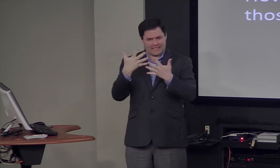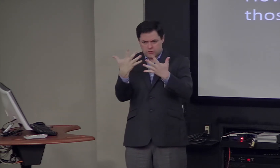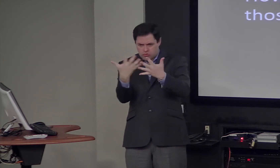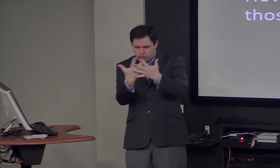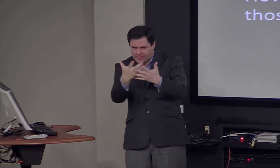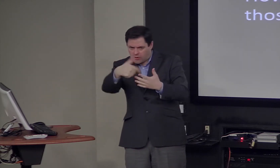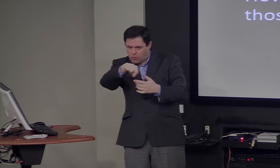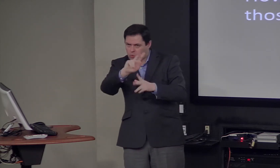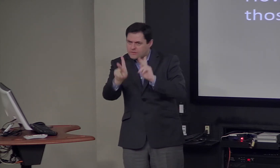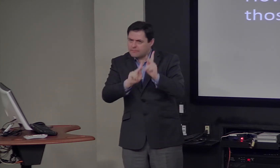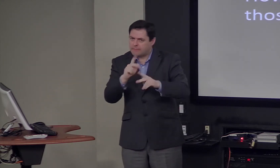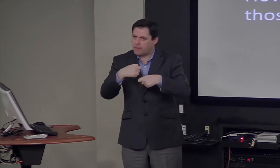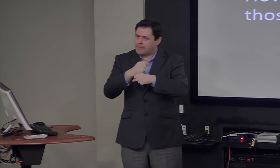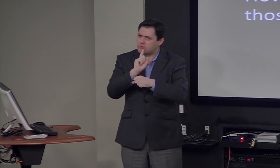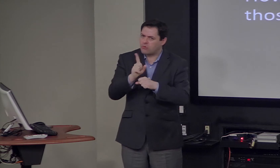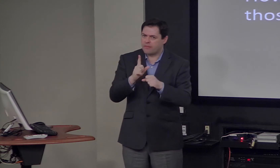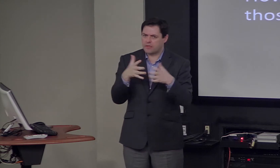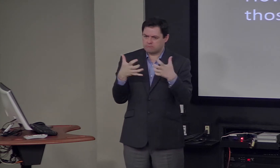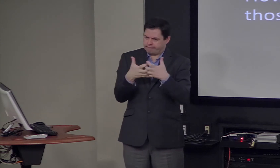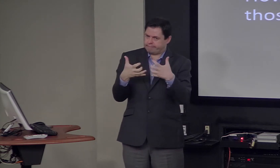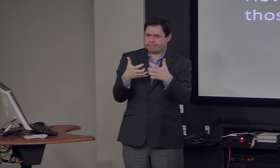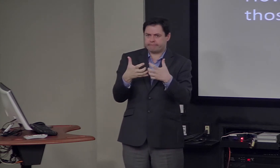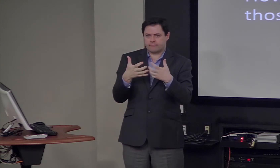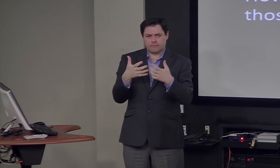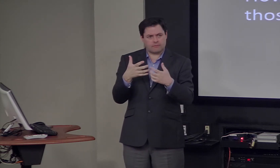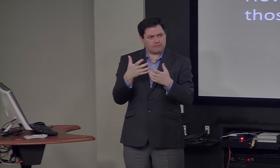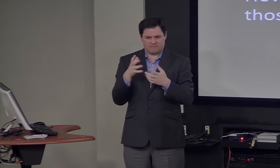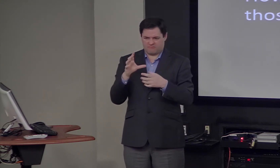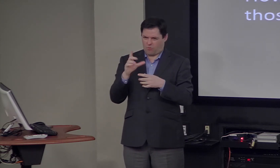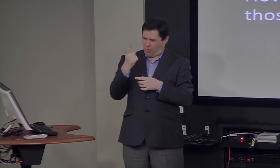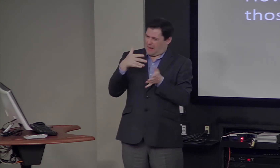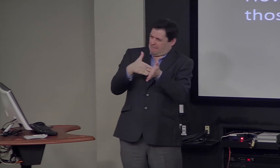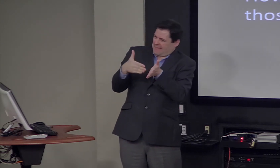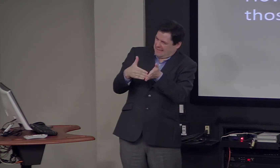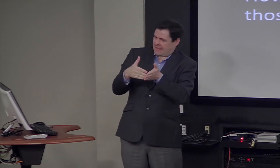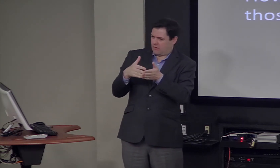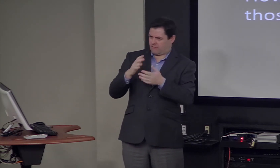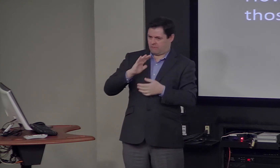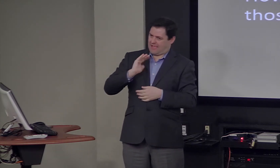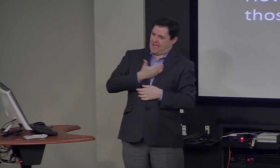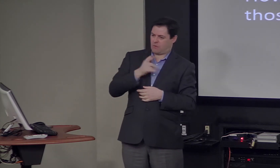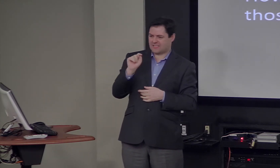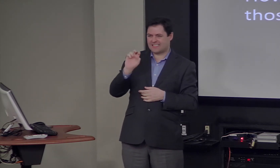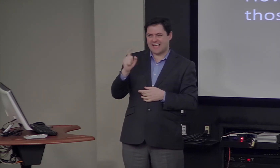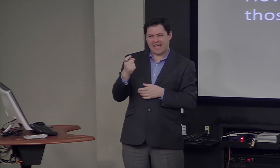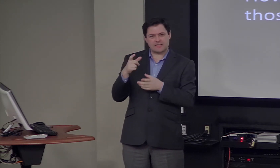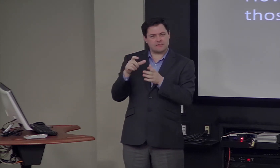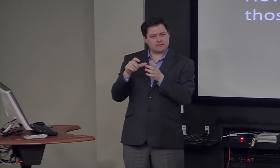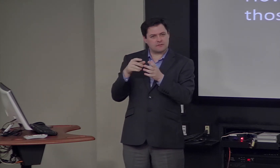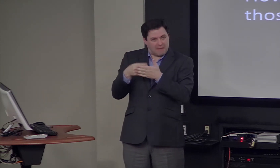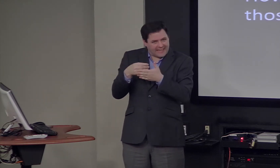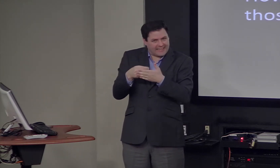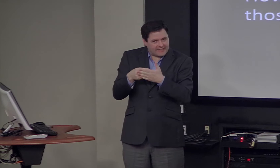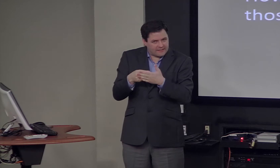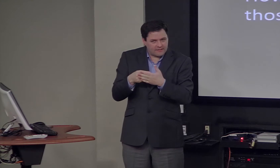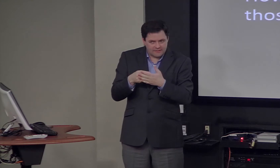So the concern, though, is if the UK was going to support this kind of training, they wanted to make sure that there was some way that they would be able